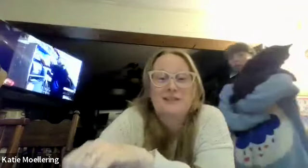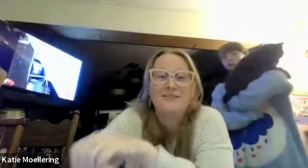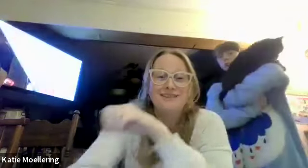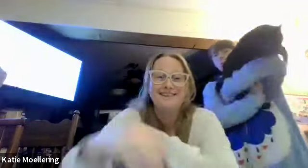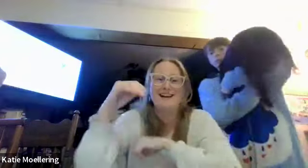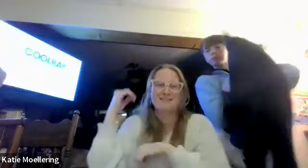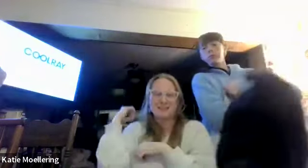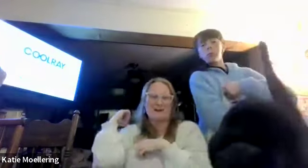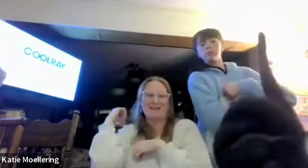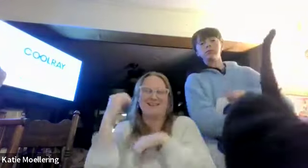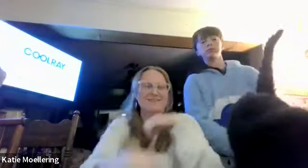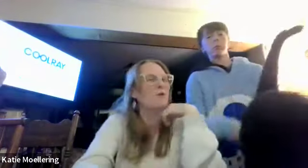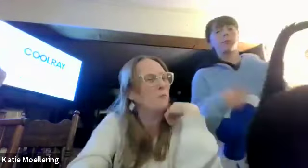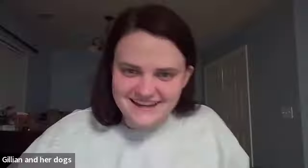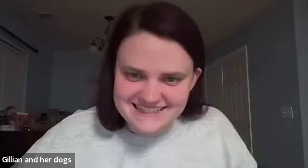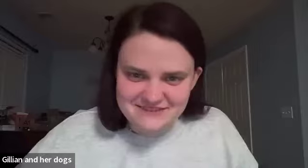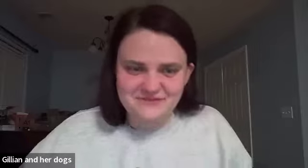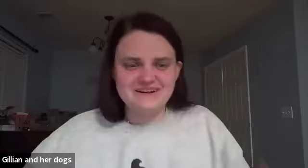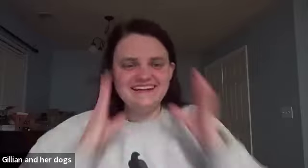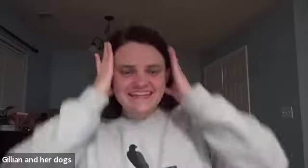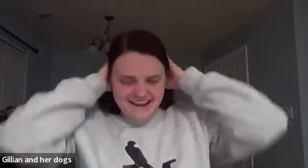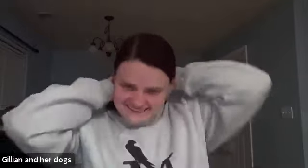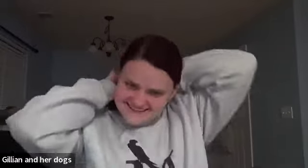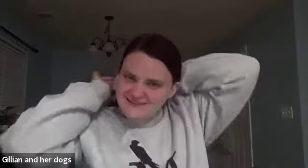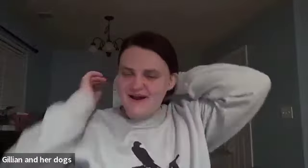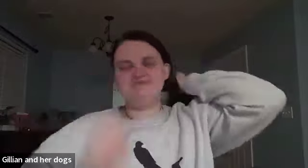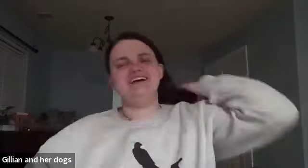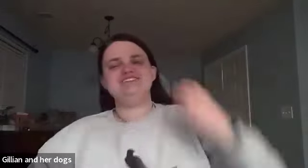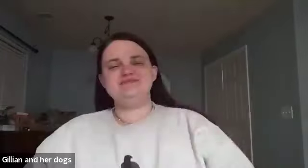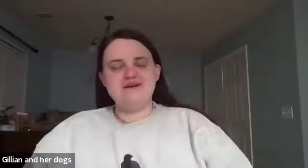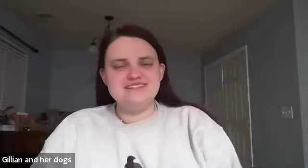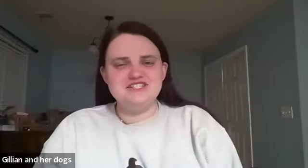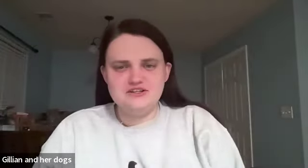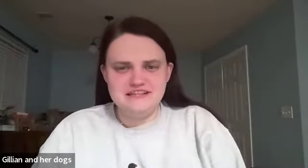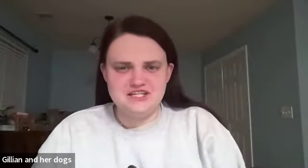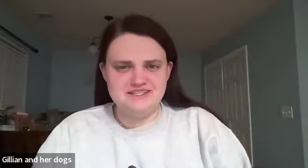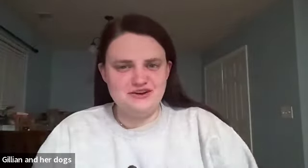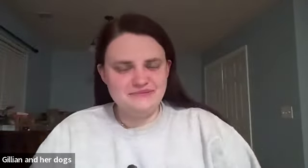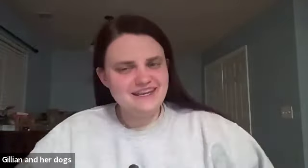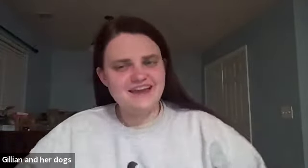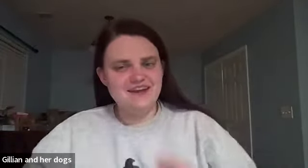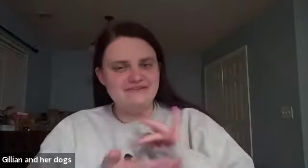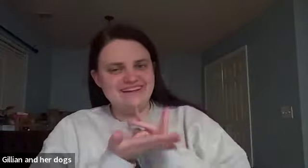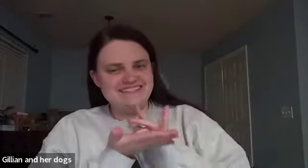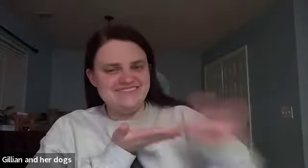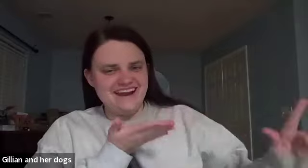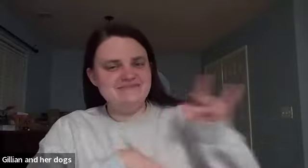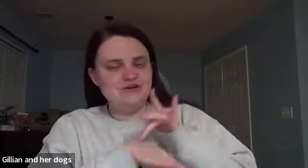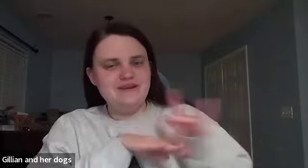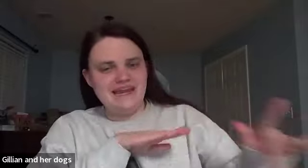you. I was sitting back here and I was saw like, your what face did she kinda say? squirm. Yeah, I was like, well, I'm like, she probably is like, surely she misheard me. Yeah, no, I said it right. Rude,